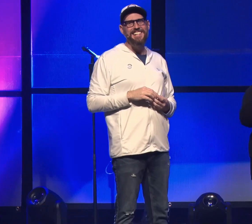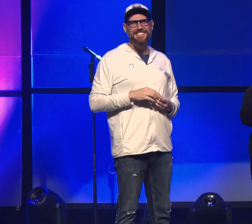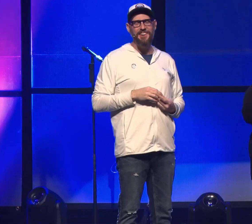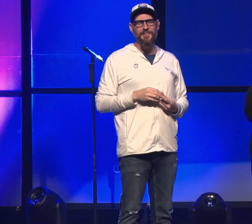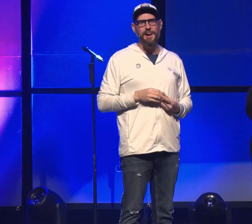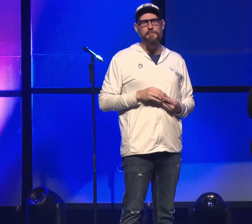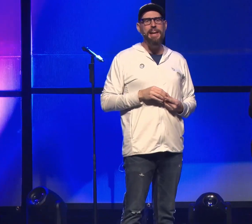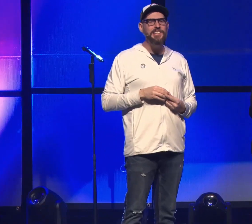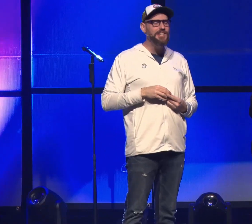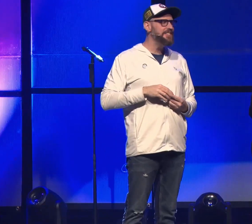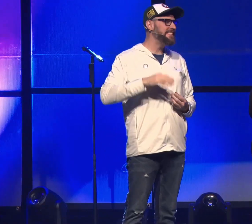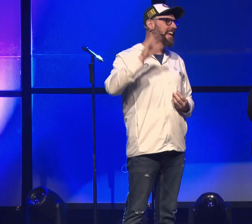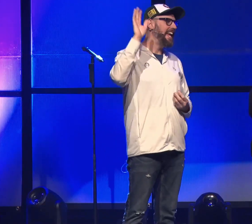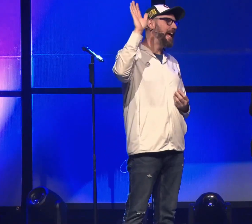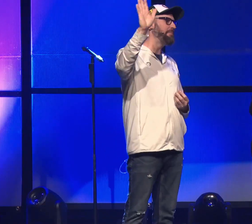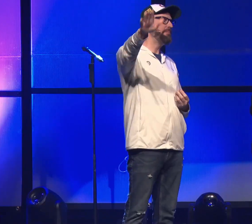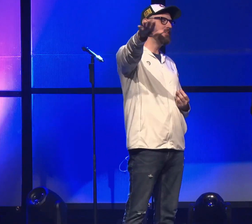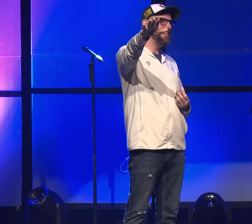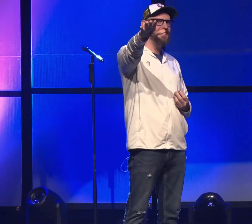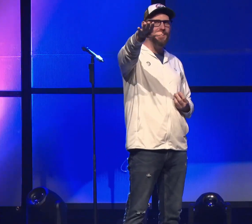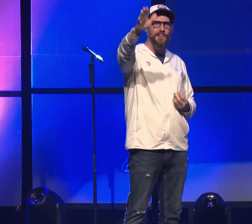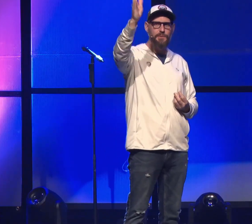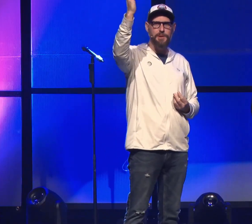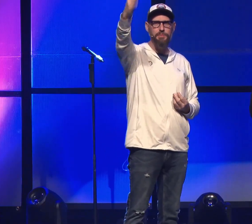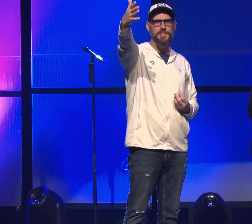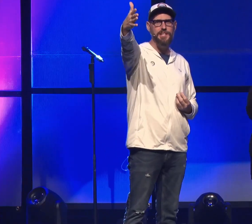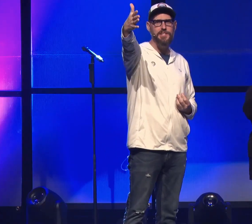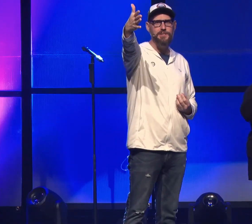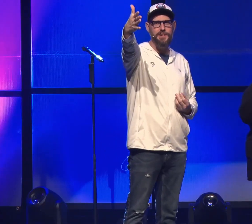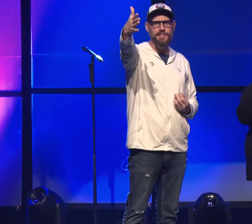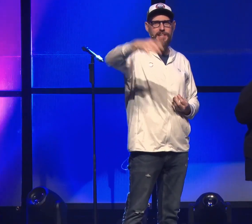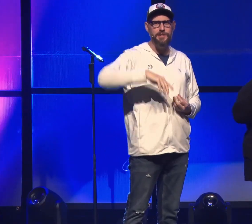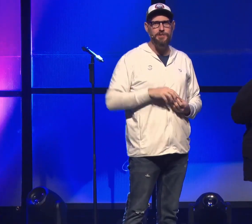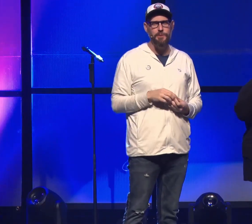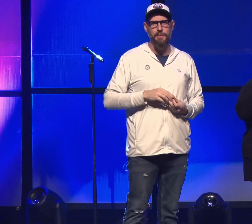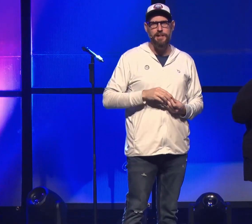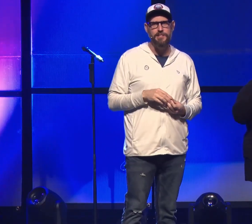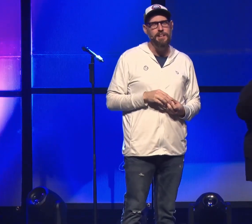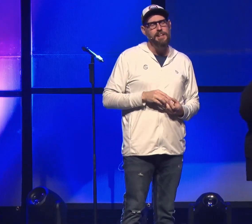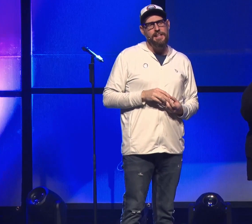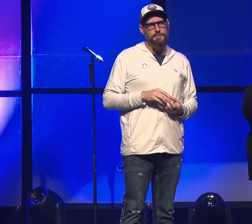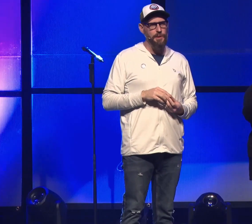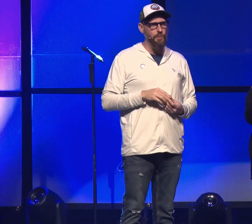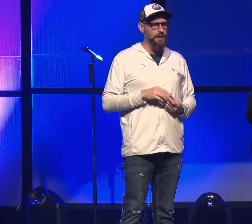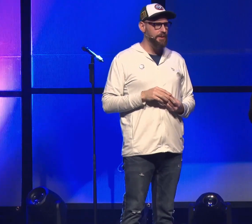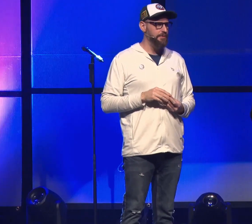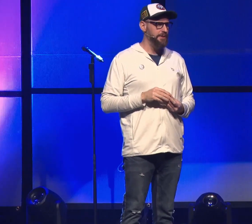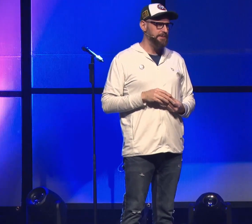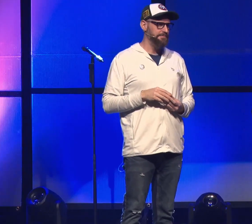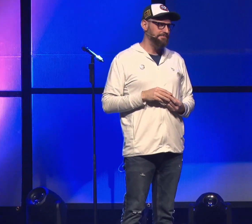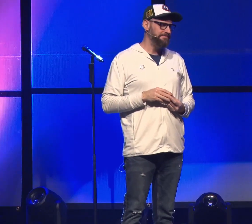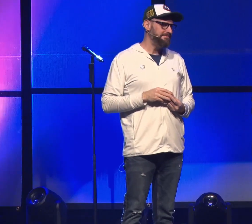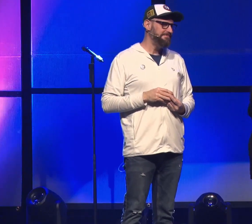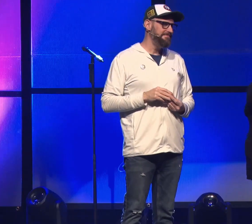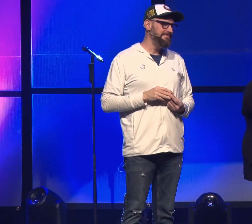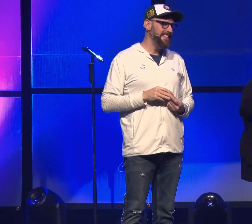church. So make sure you say happy birthday to Larry. We appreciate you, Larry. Thank you so much. It's been